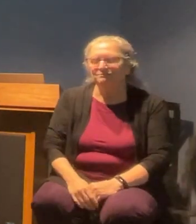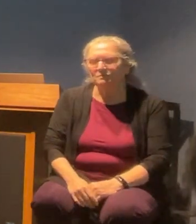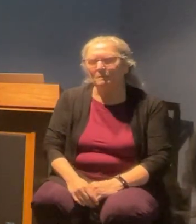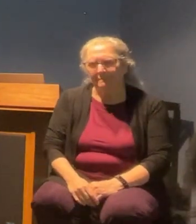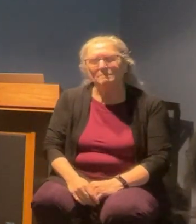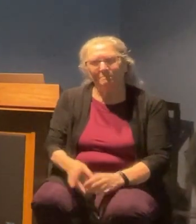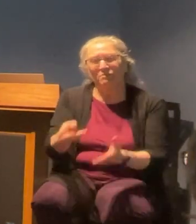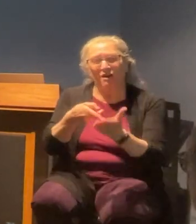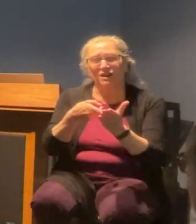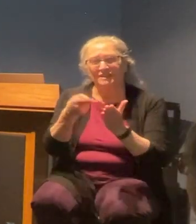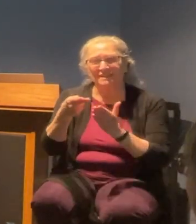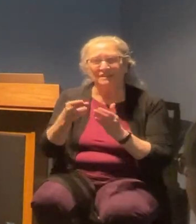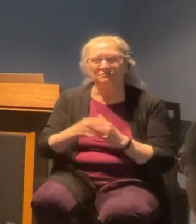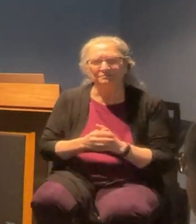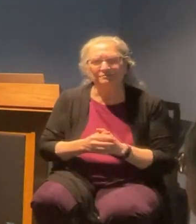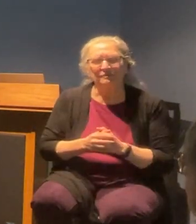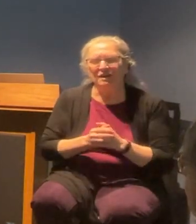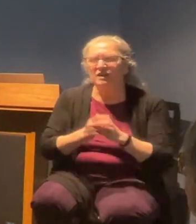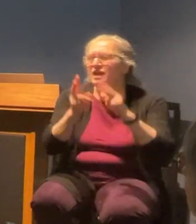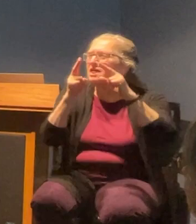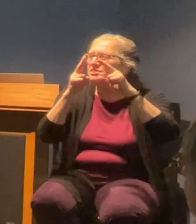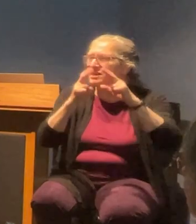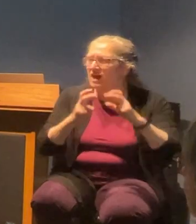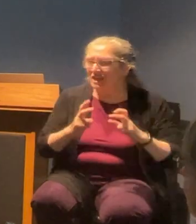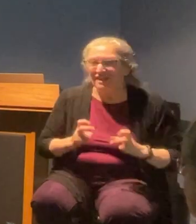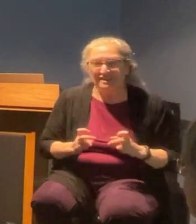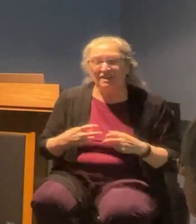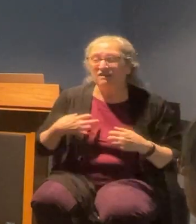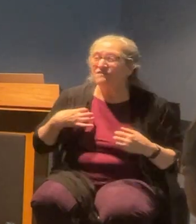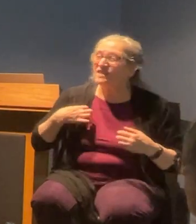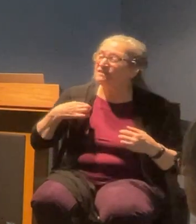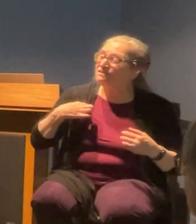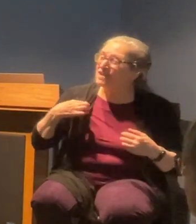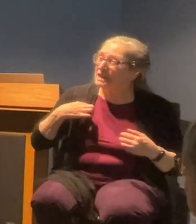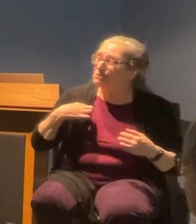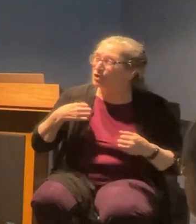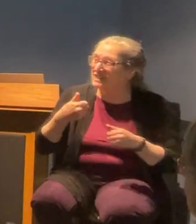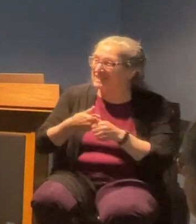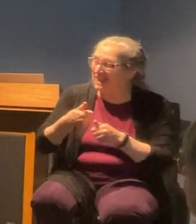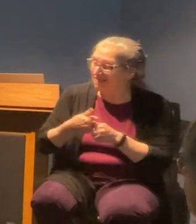To be honest, the analysis of the fibers itself, like,